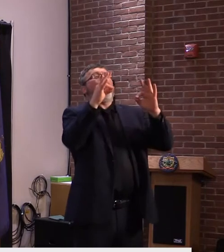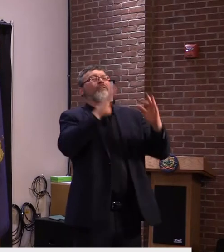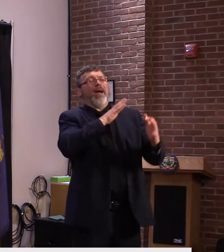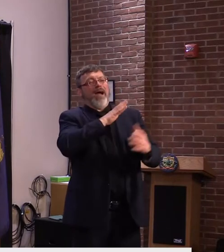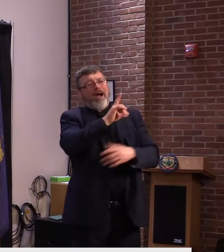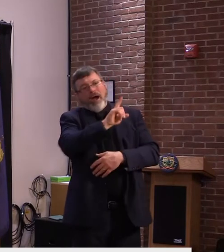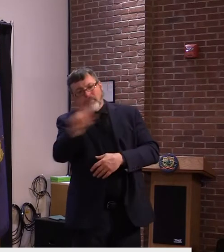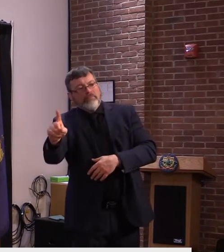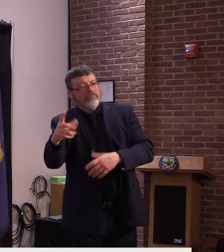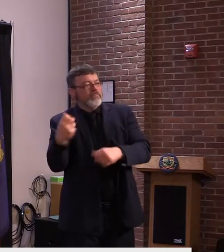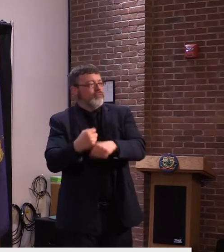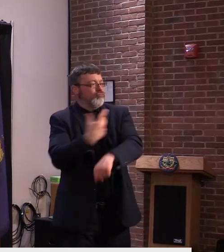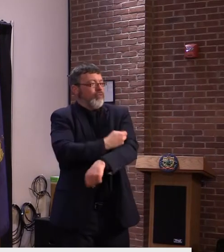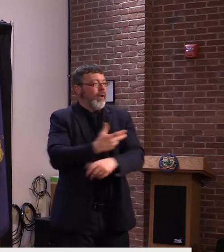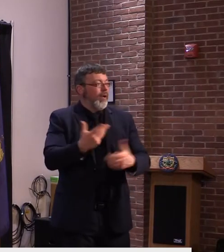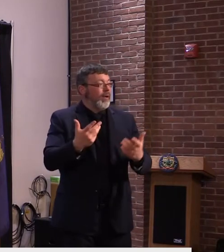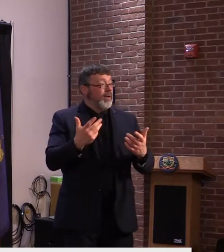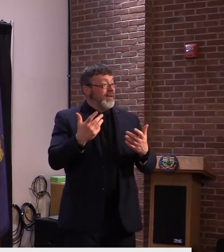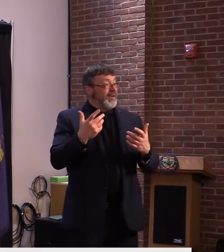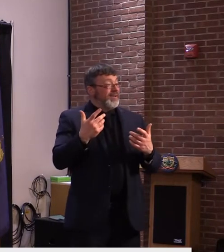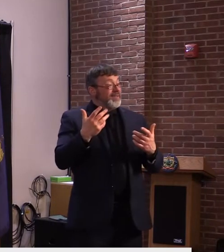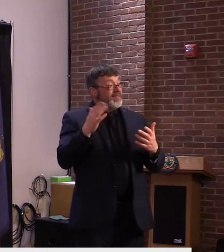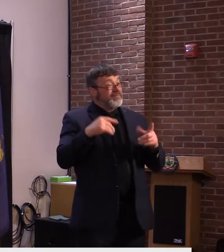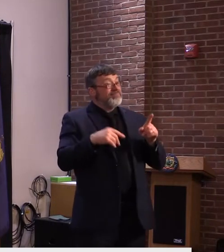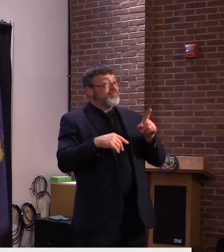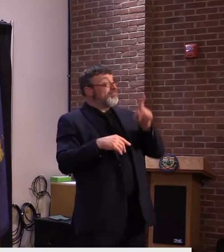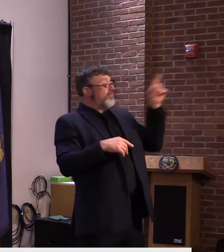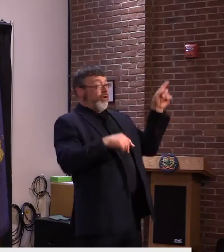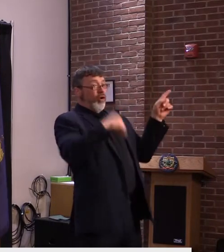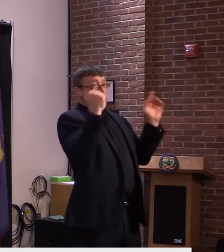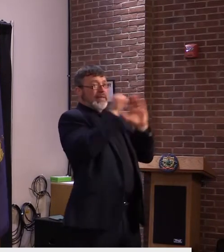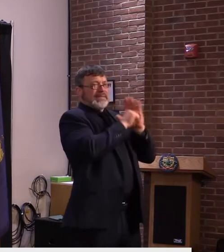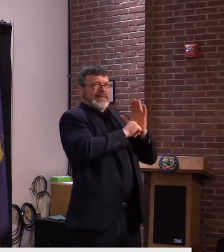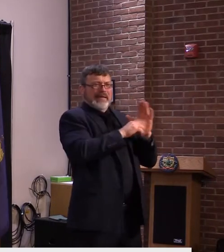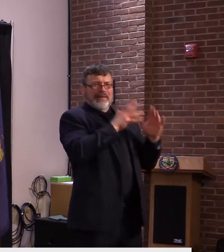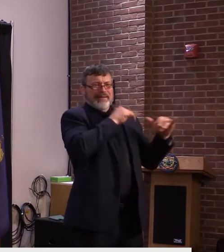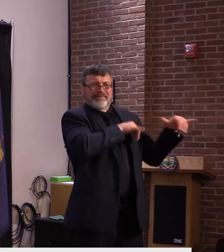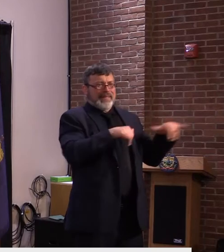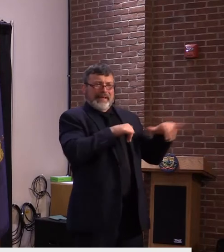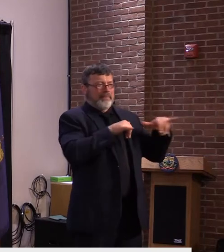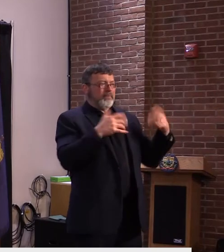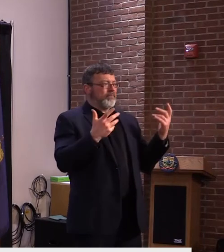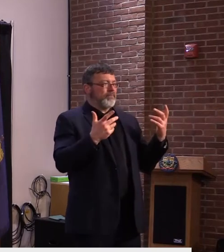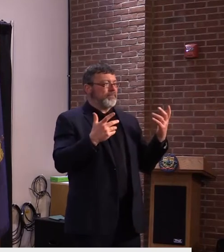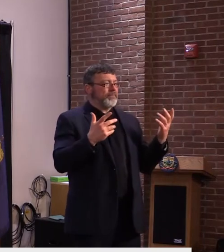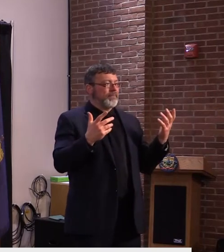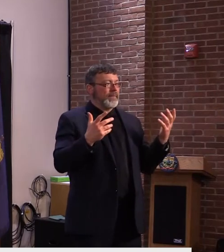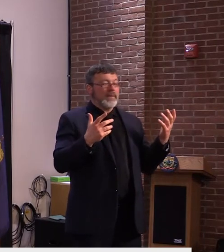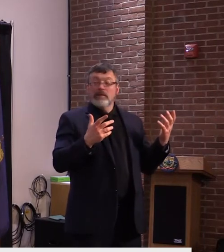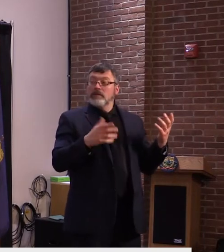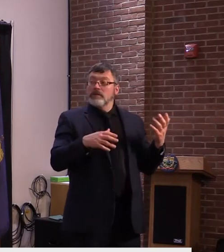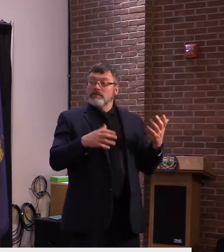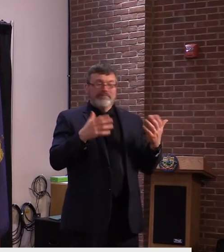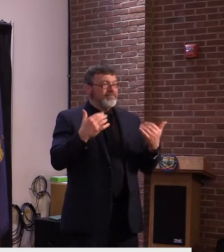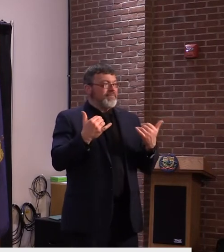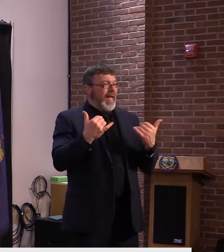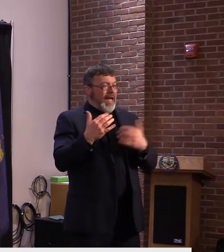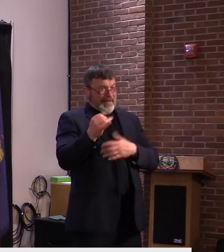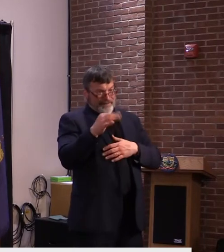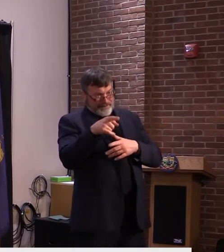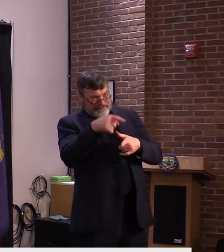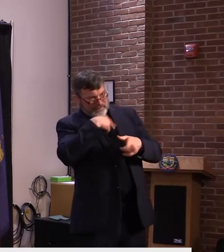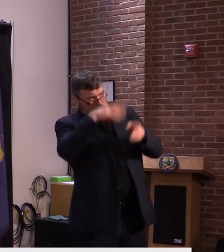not actually actively involved themselves in the ability of a citizen to get